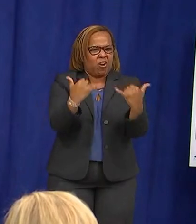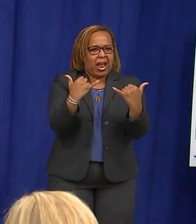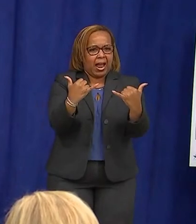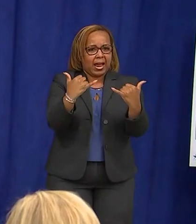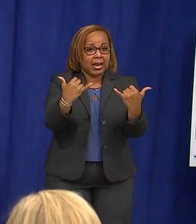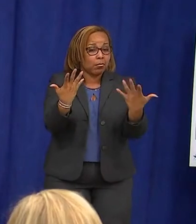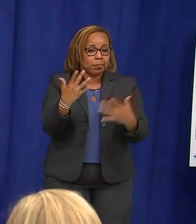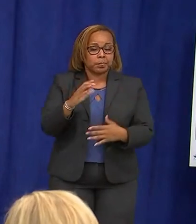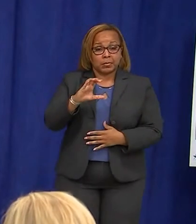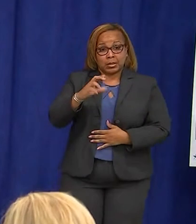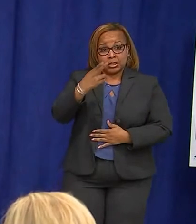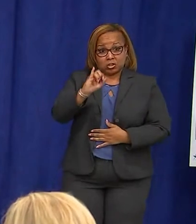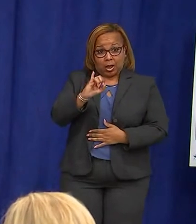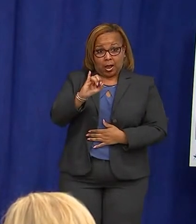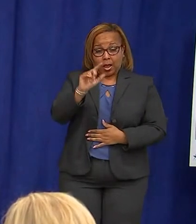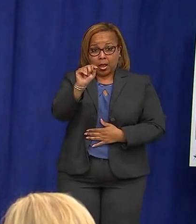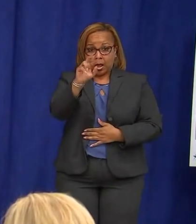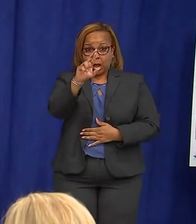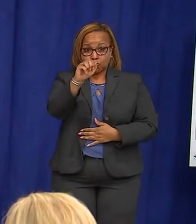now at